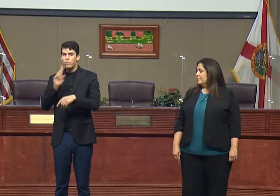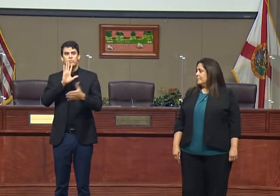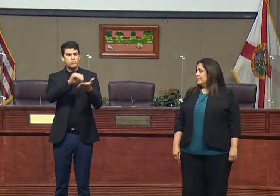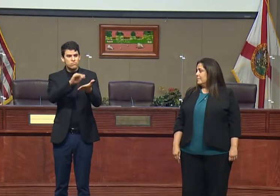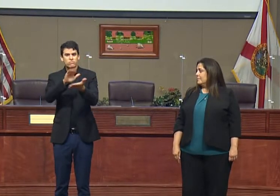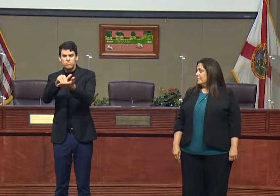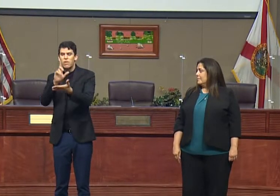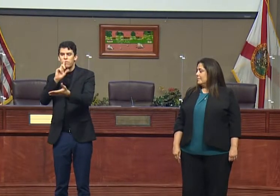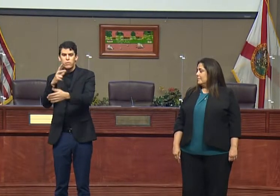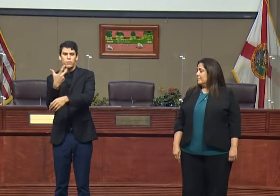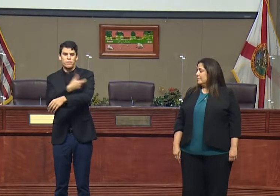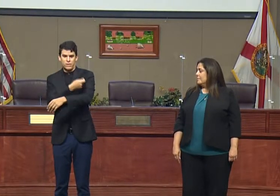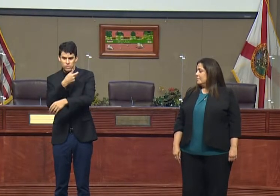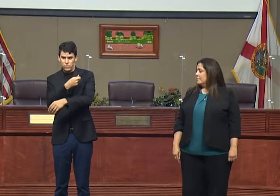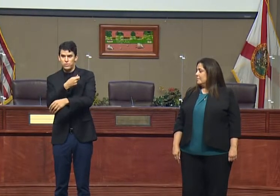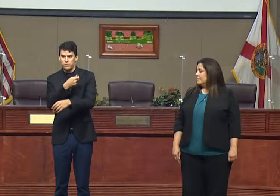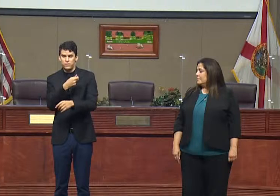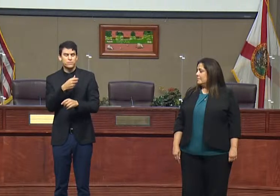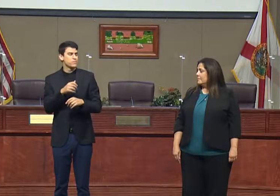federal.